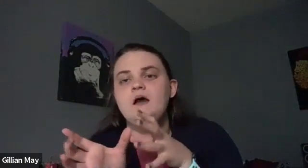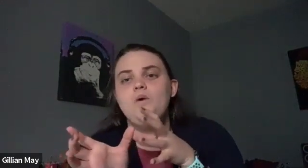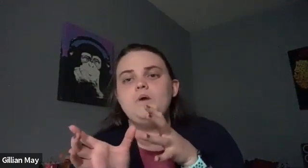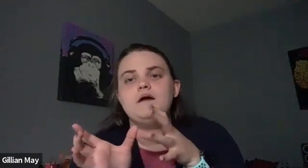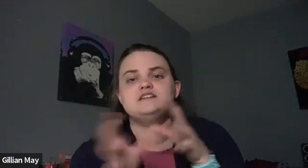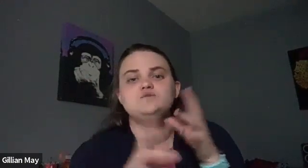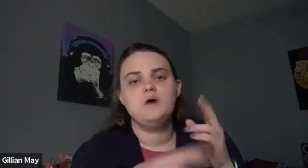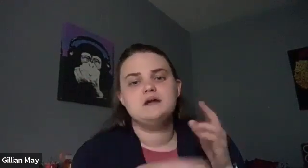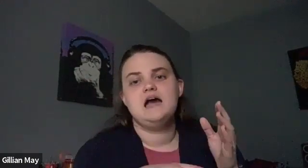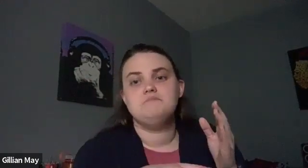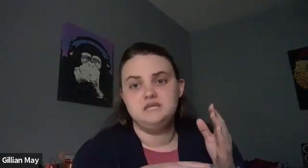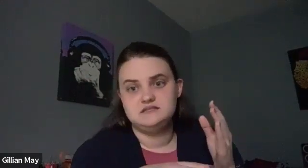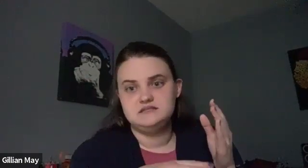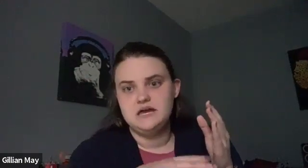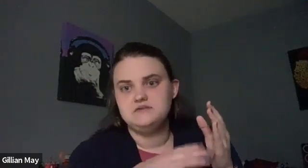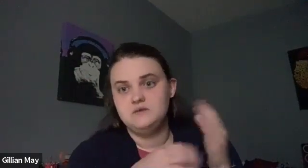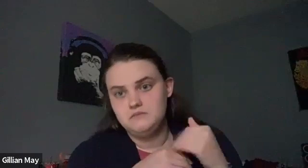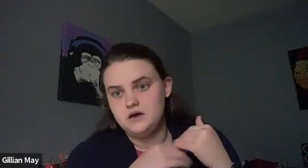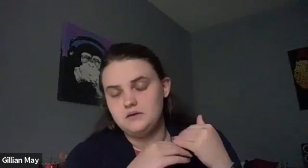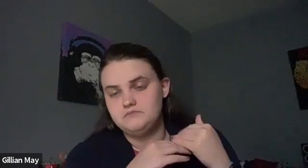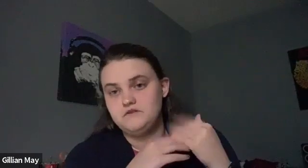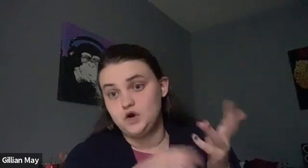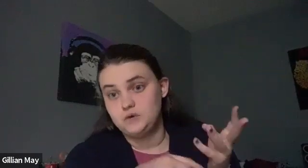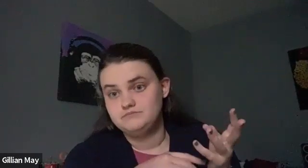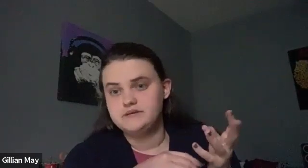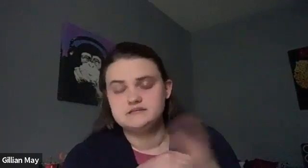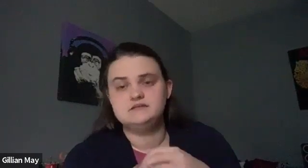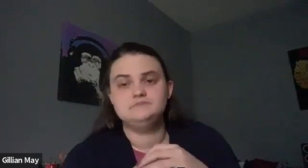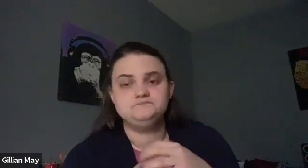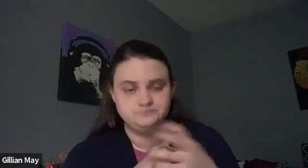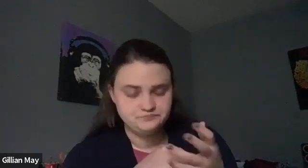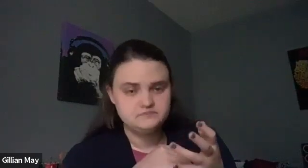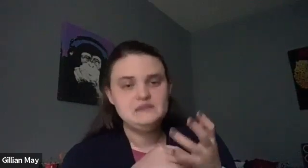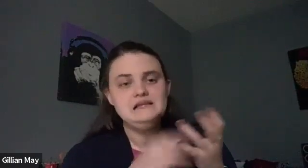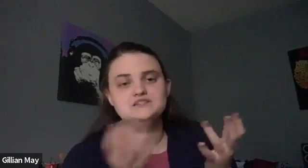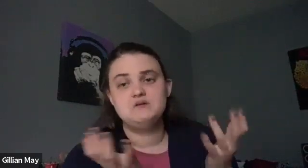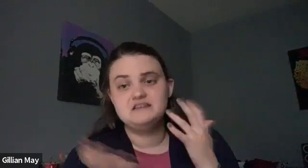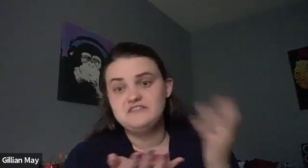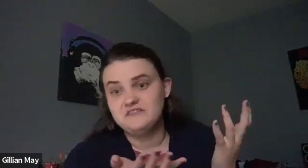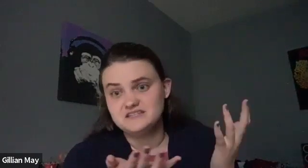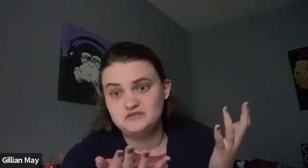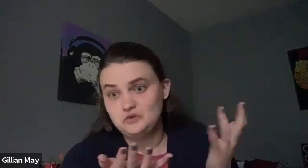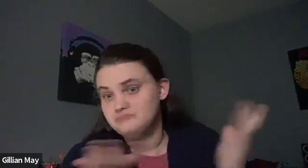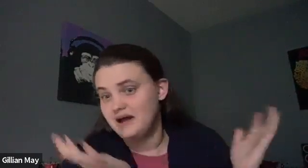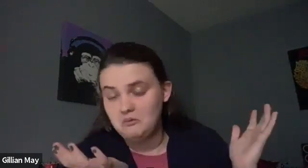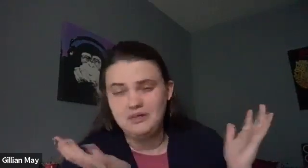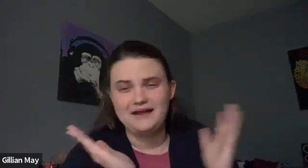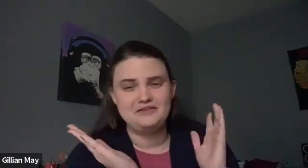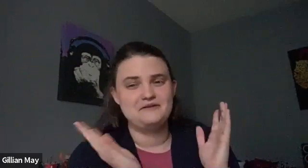whereas one tap means like the verb, basically. And so I think that's kind of cool. I won't lie. I thought that was so